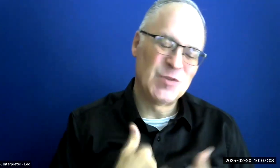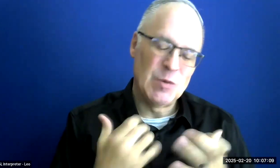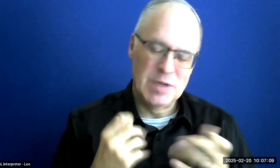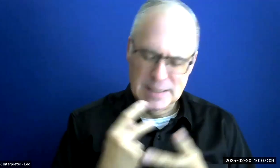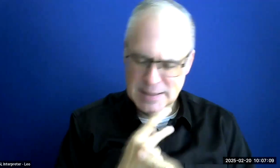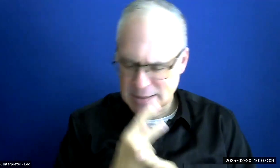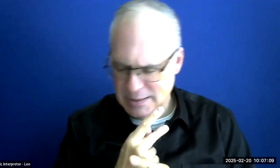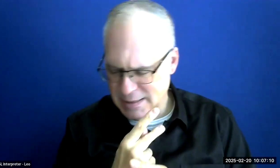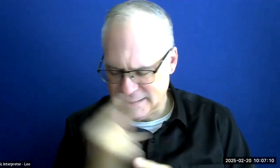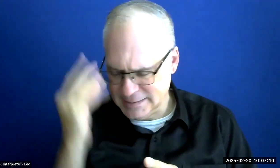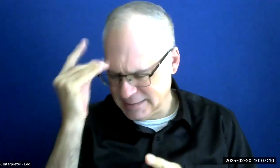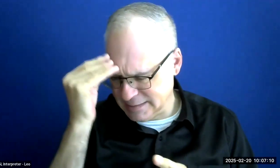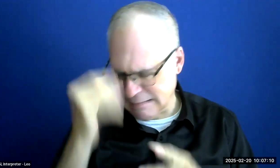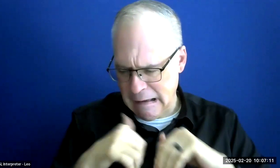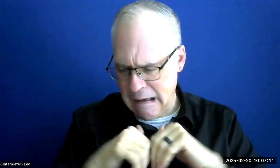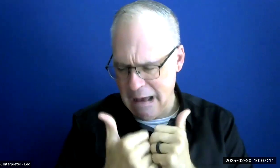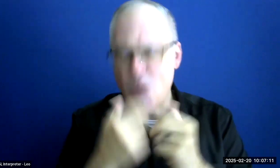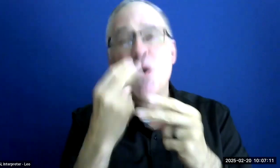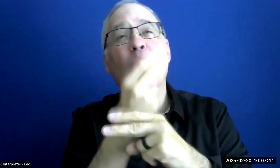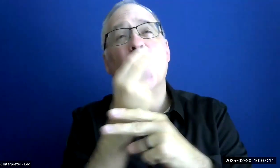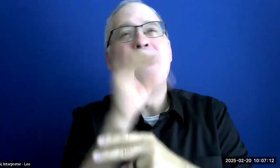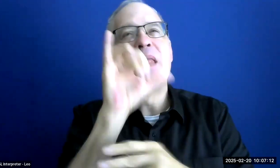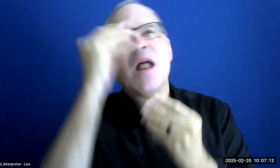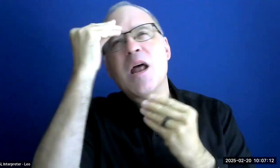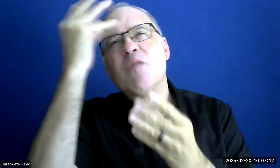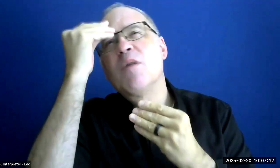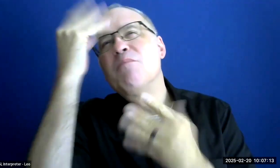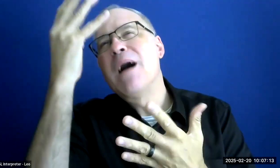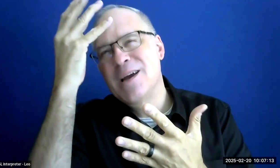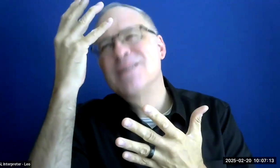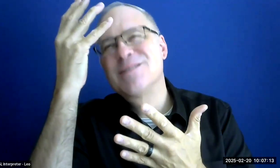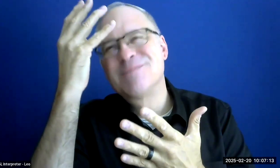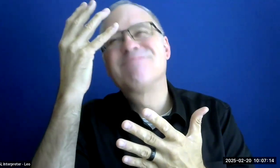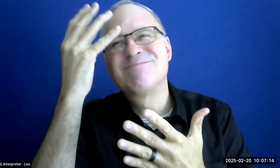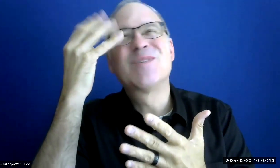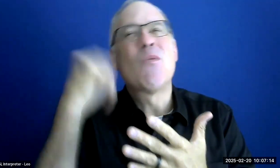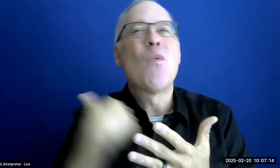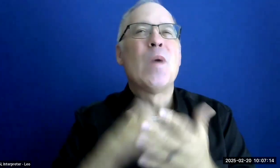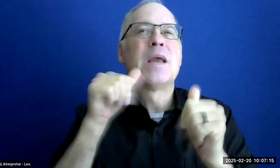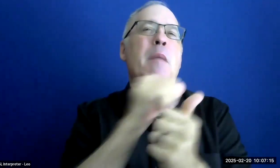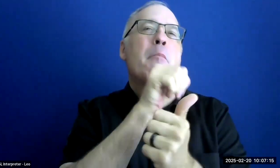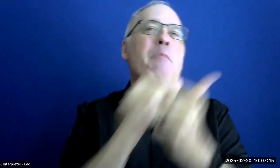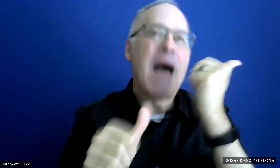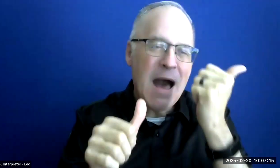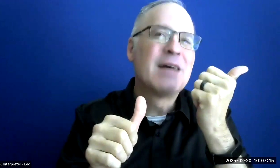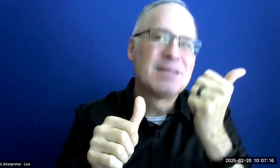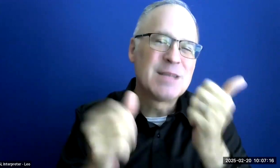how we might use that information in order to bring about the passage of